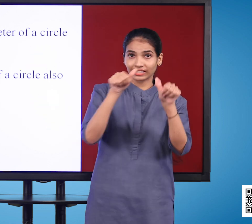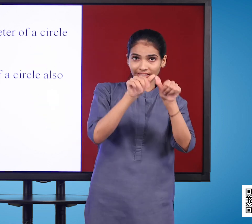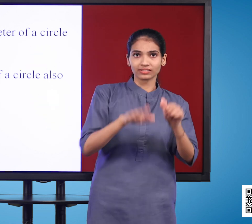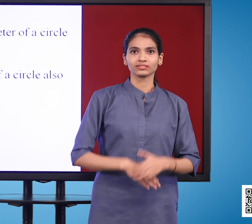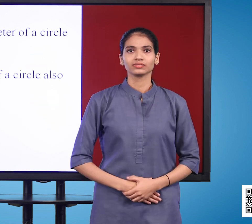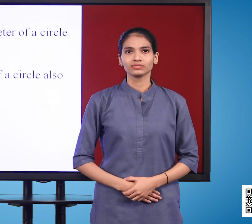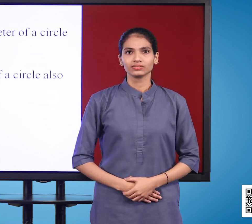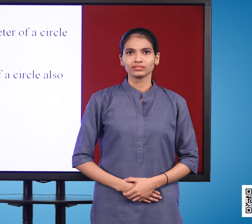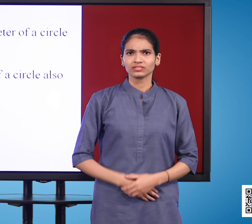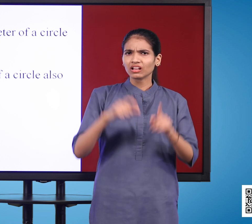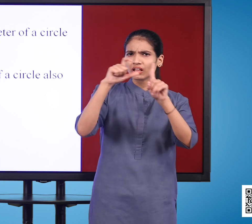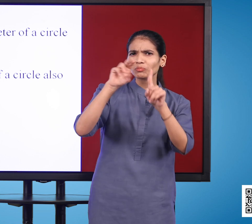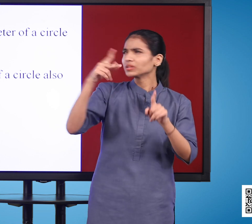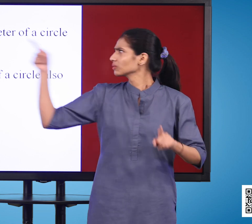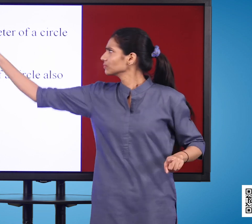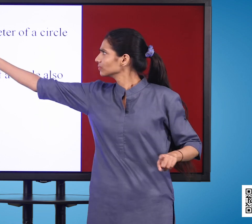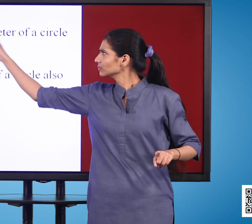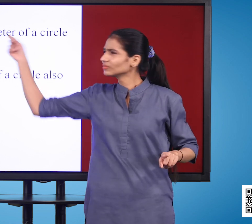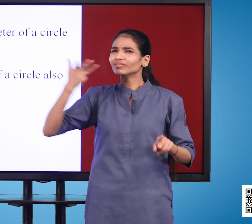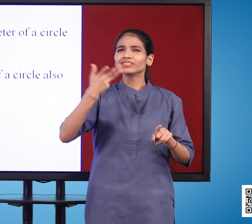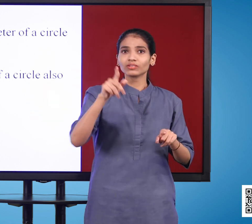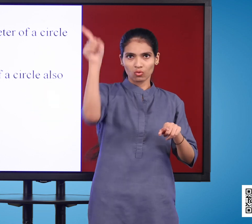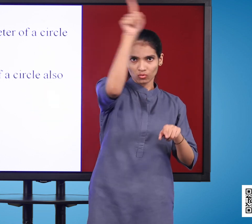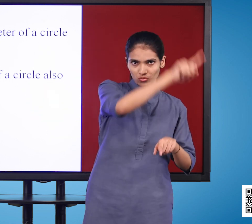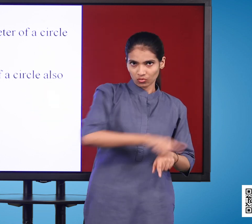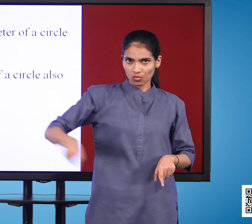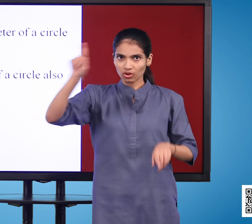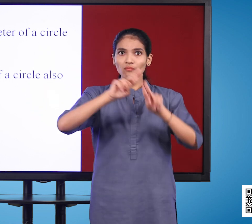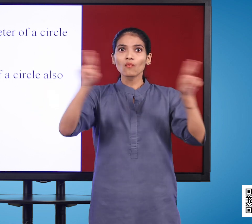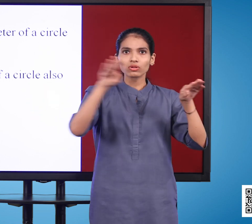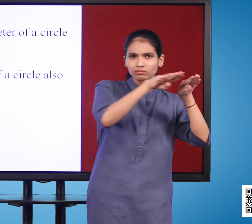A. Is every diameter of a circle also a chord?